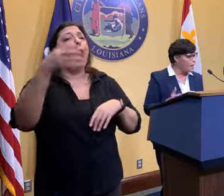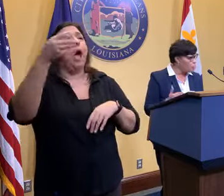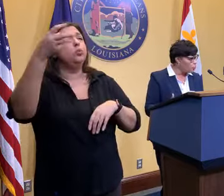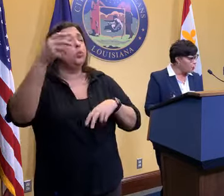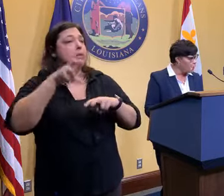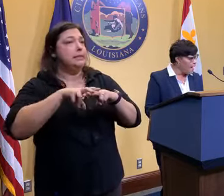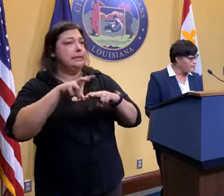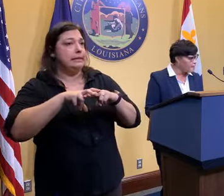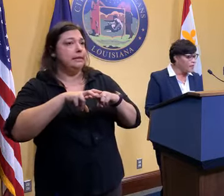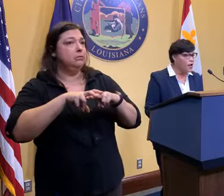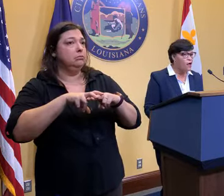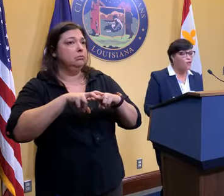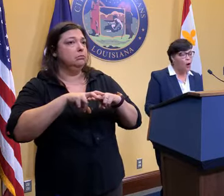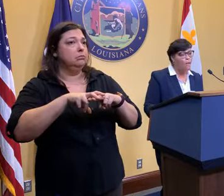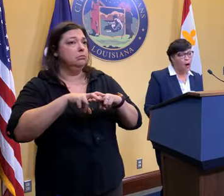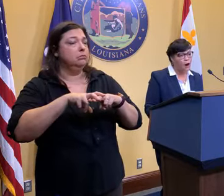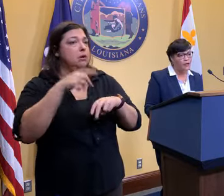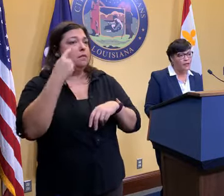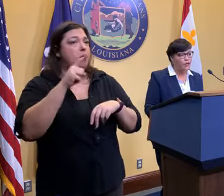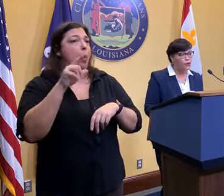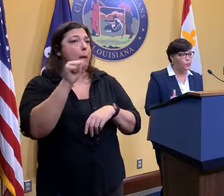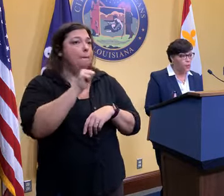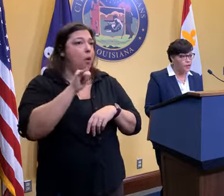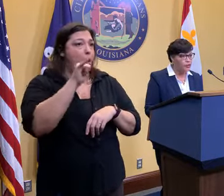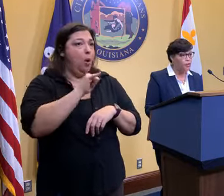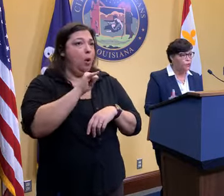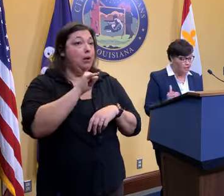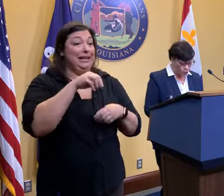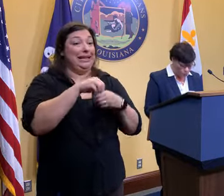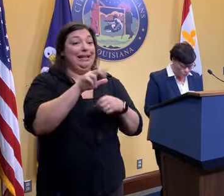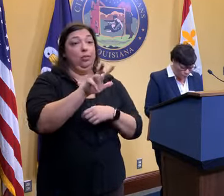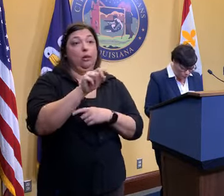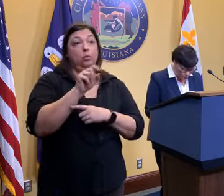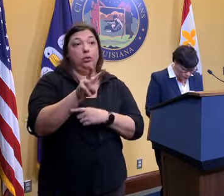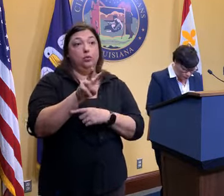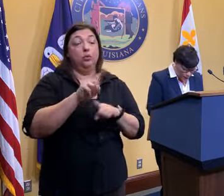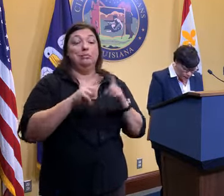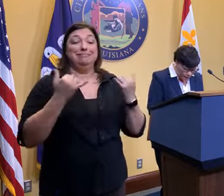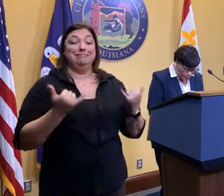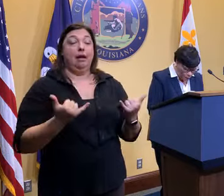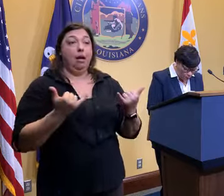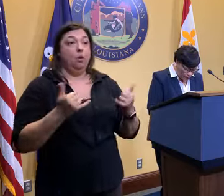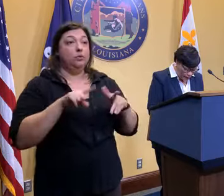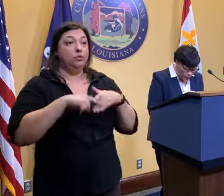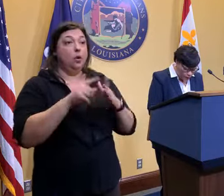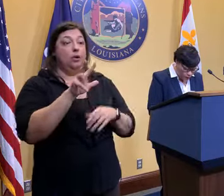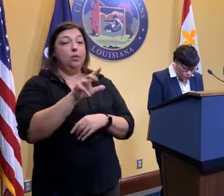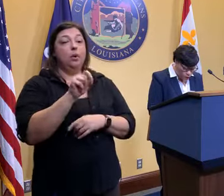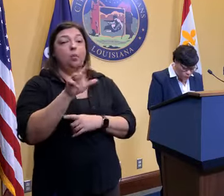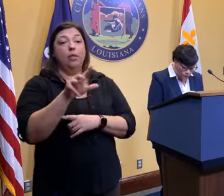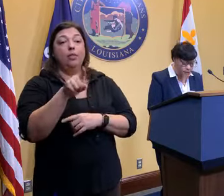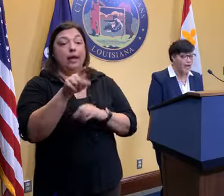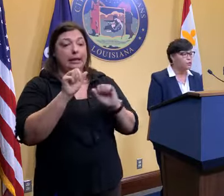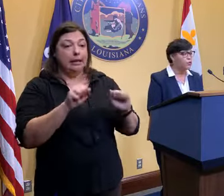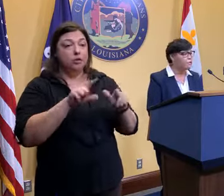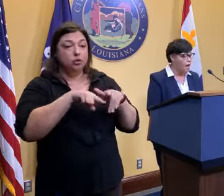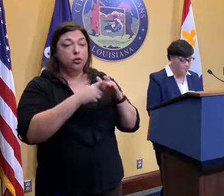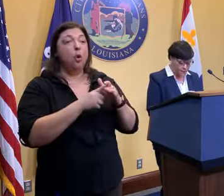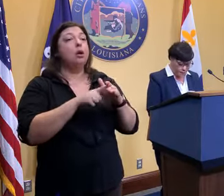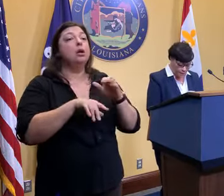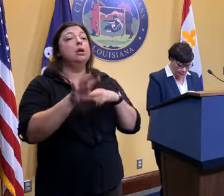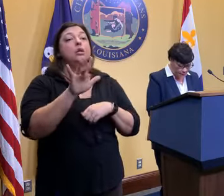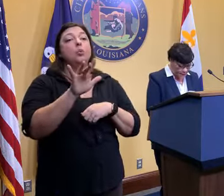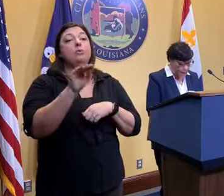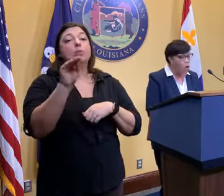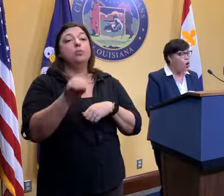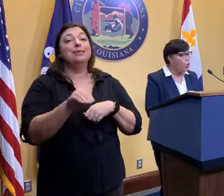seating, outdoor capacity for our bars in 3.2, but in 3.3, they will be able to move into that